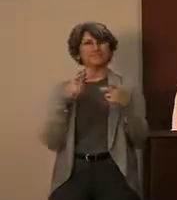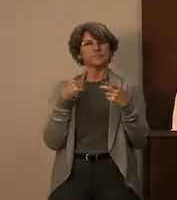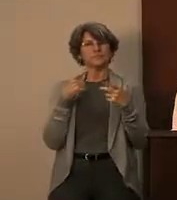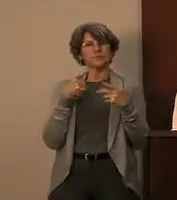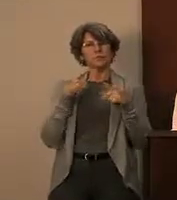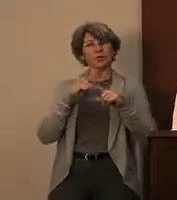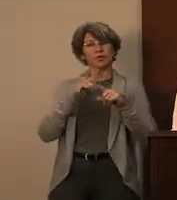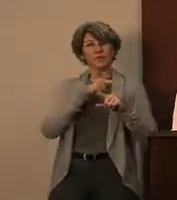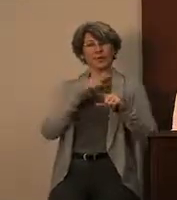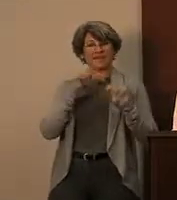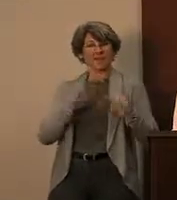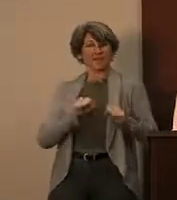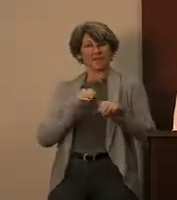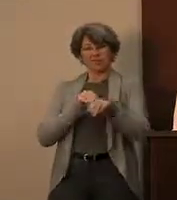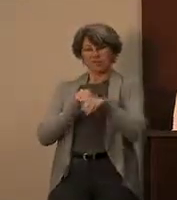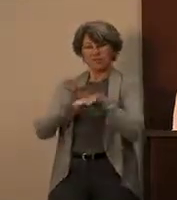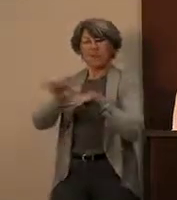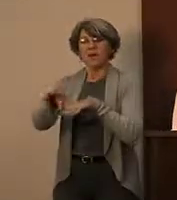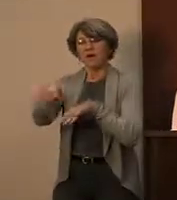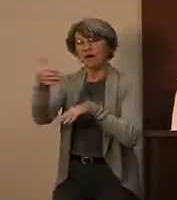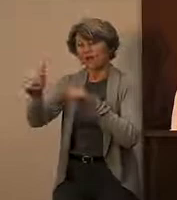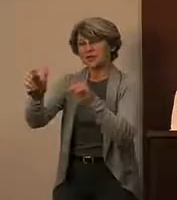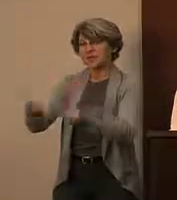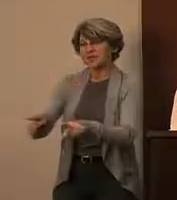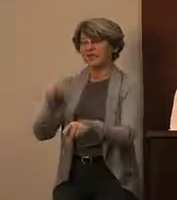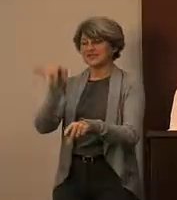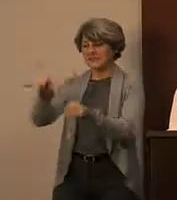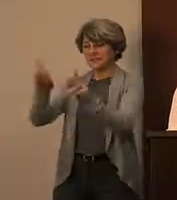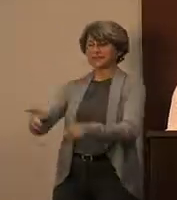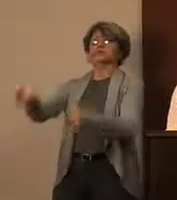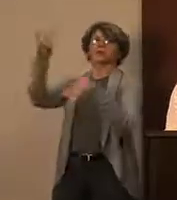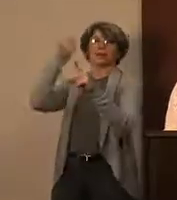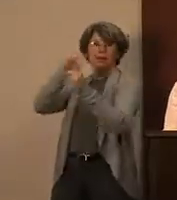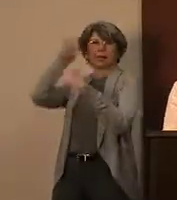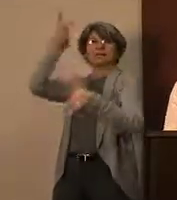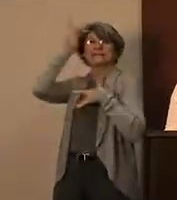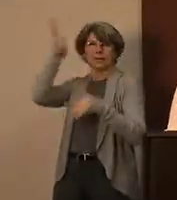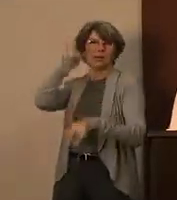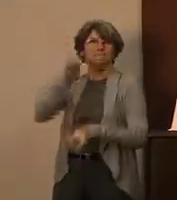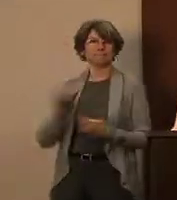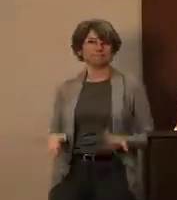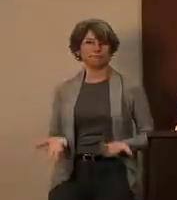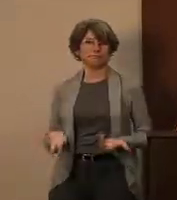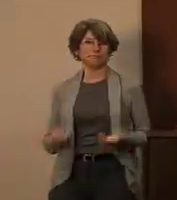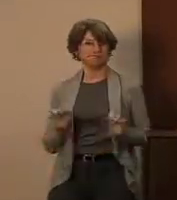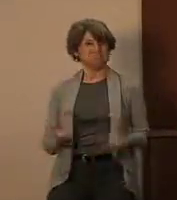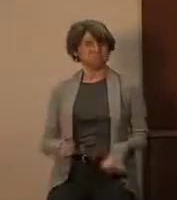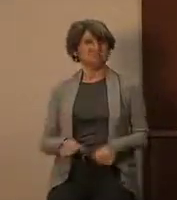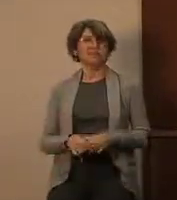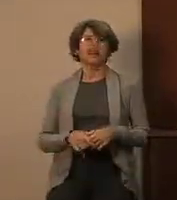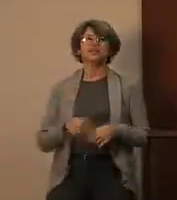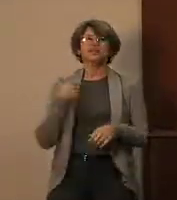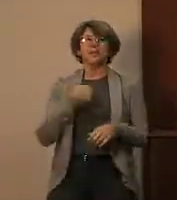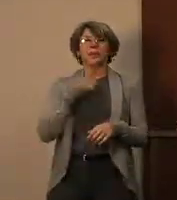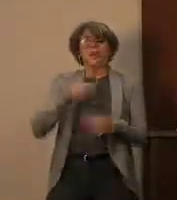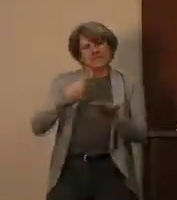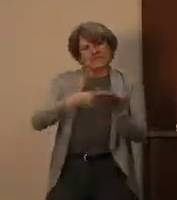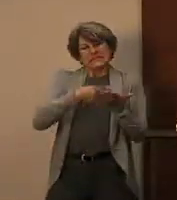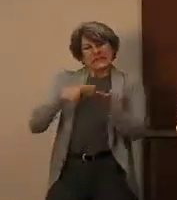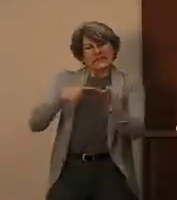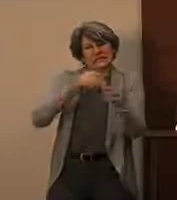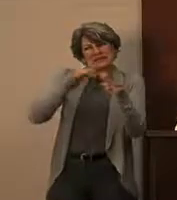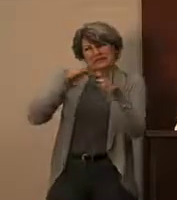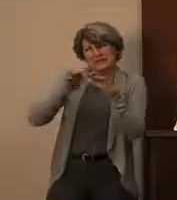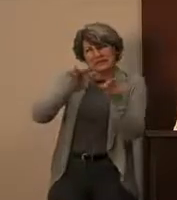another person that could be susceptible and get this organism. We have to talk about this in the